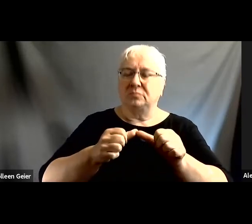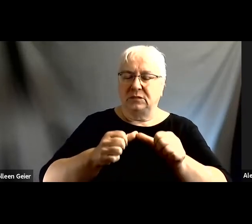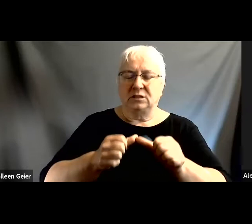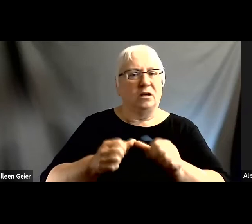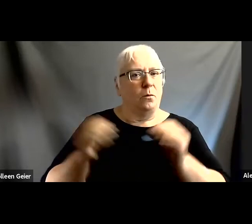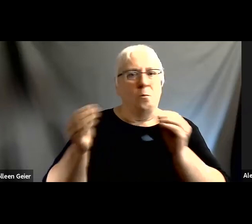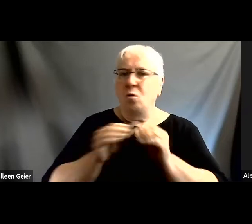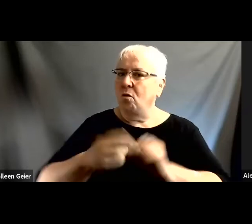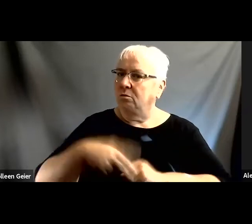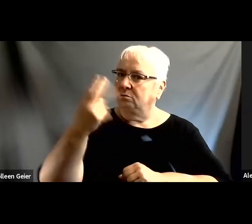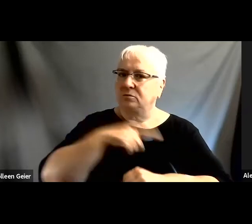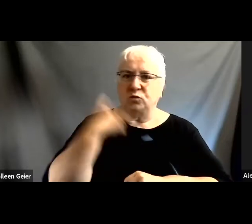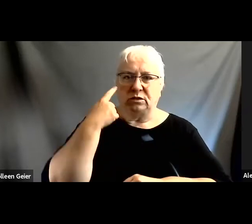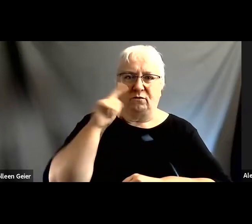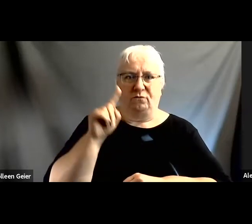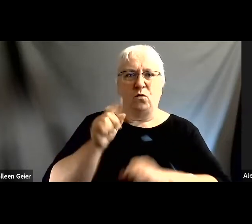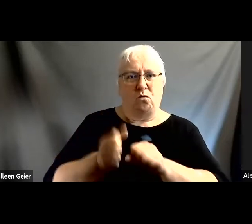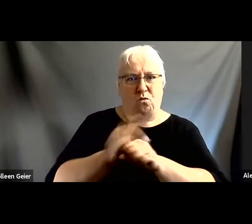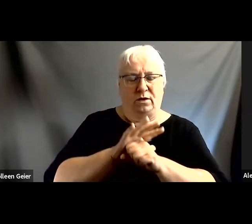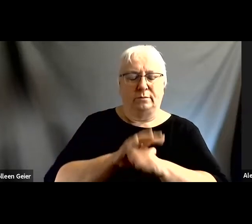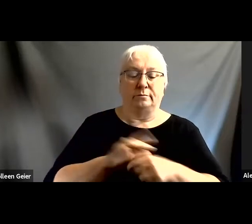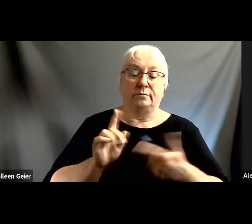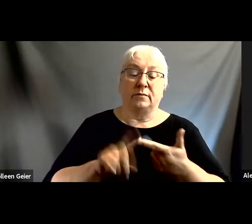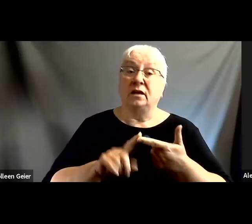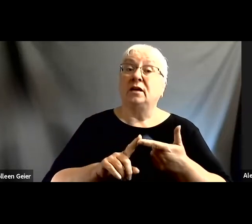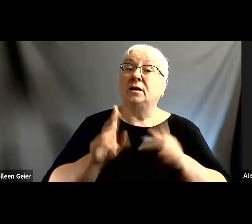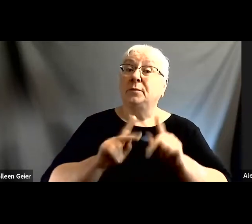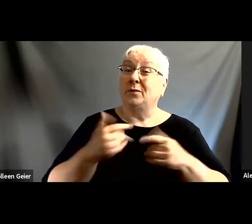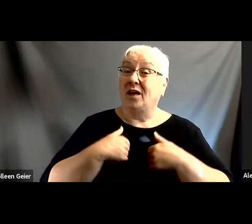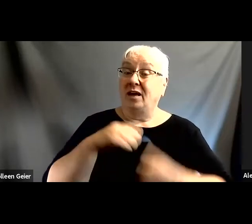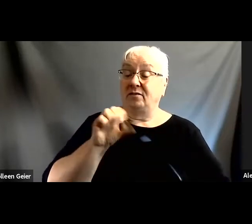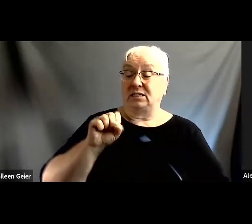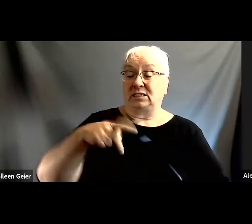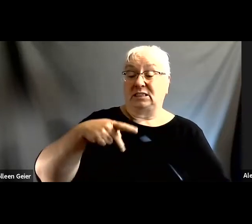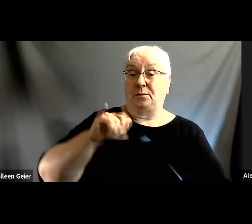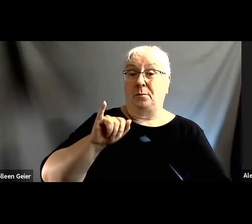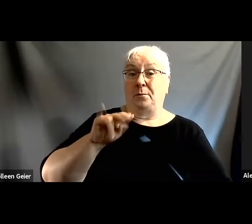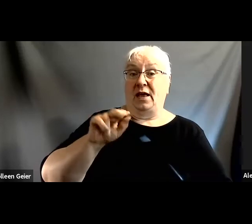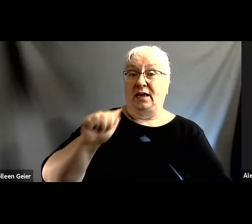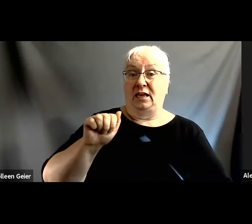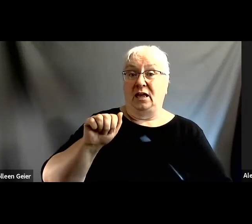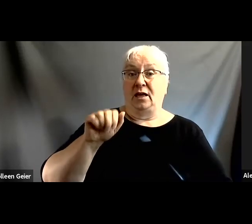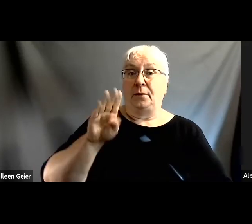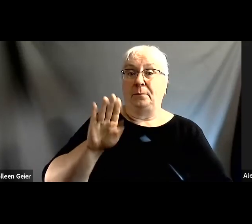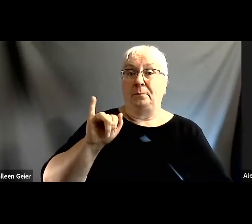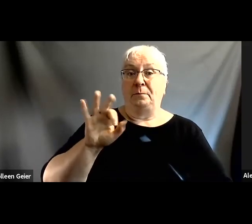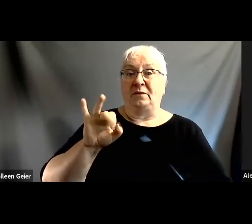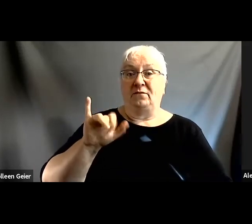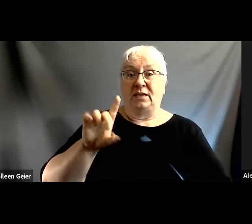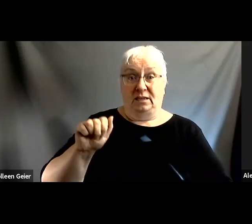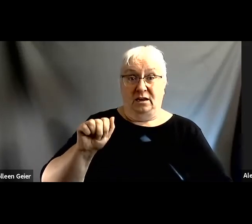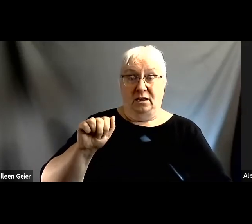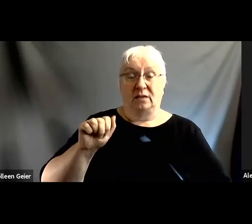of their disability, or for example, those with spina bifida sometimes have compromised throats and lung